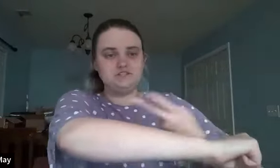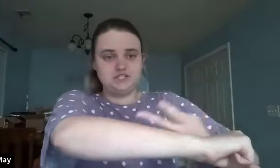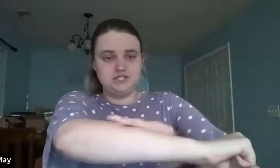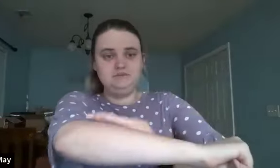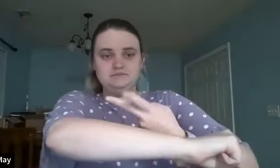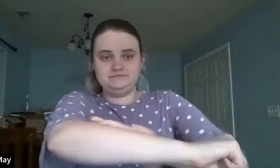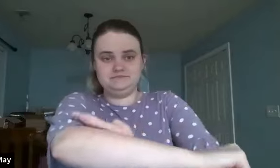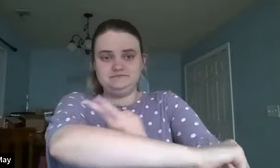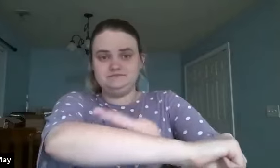sheep.